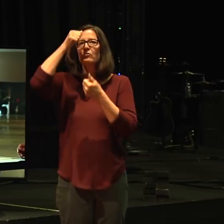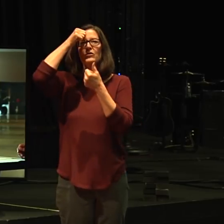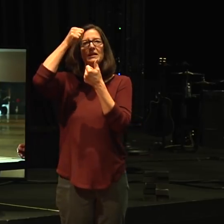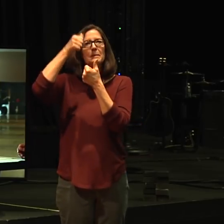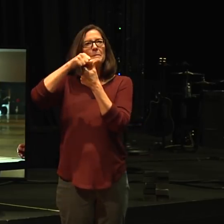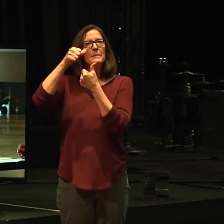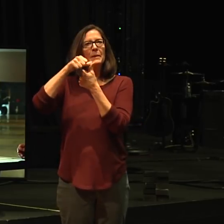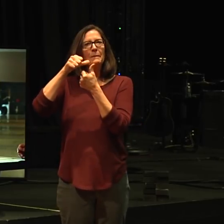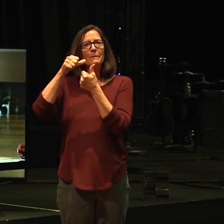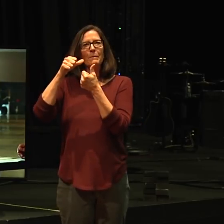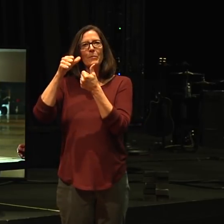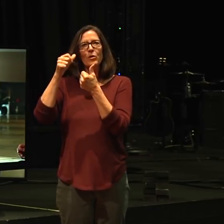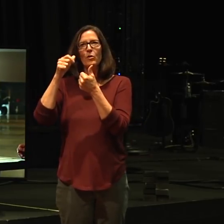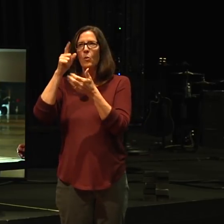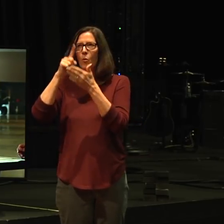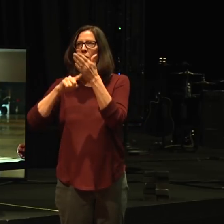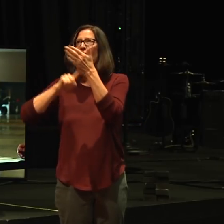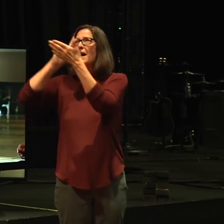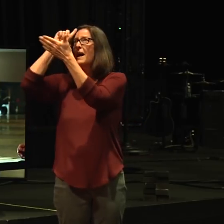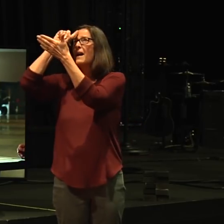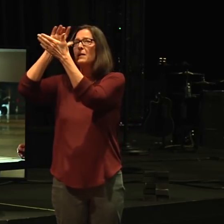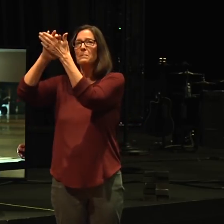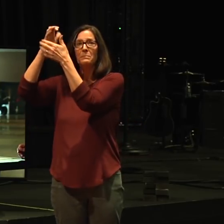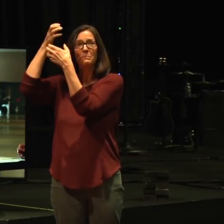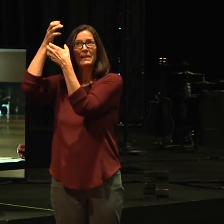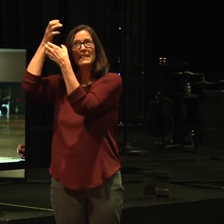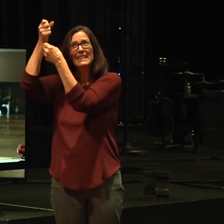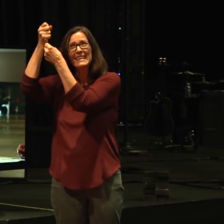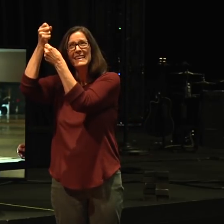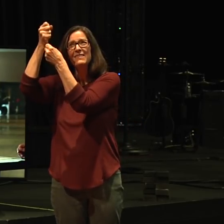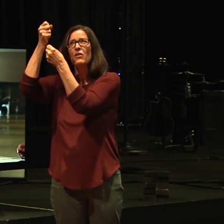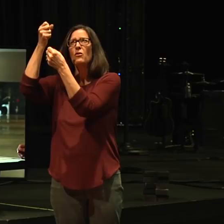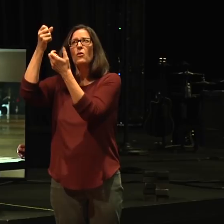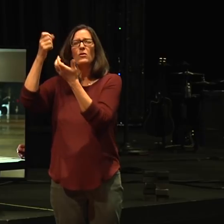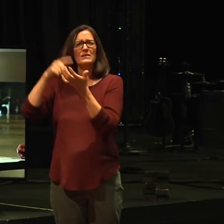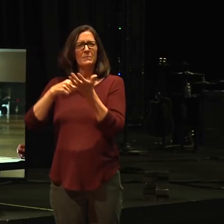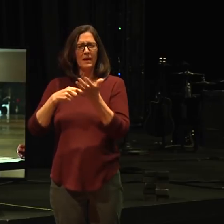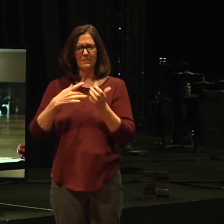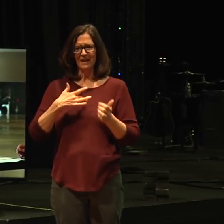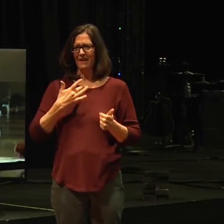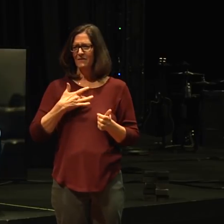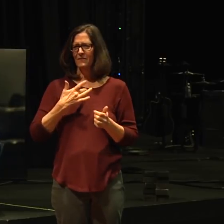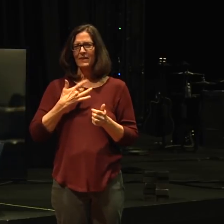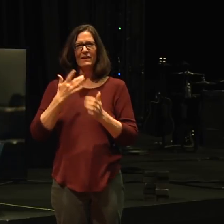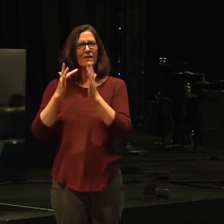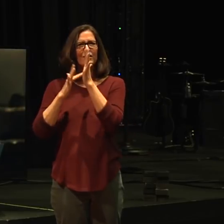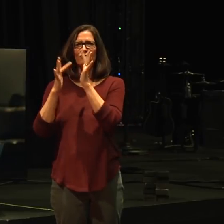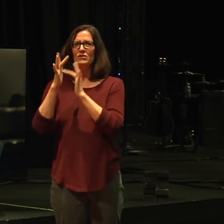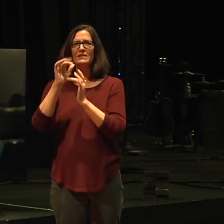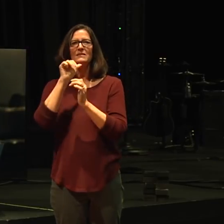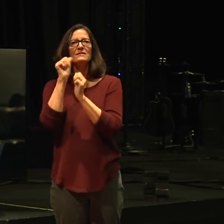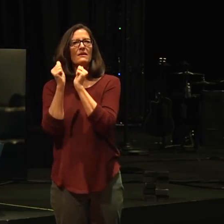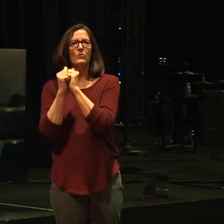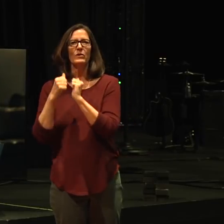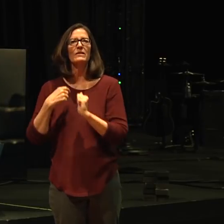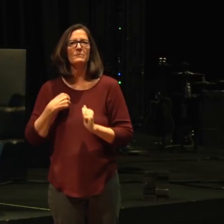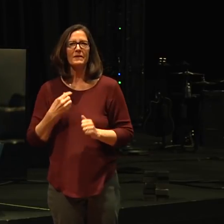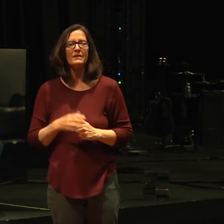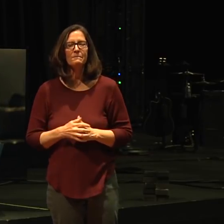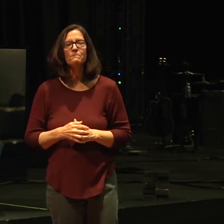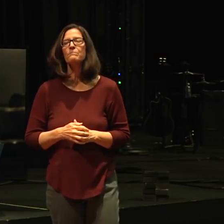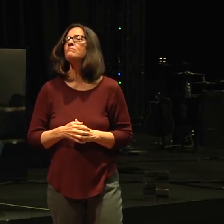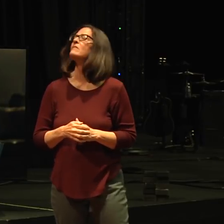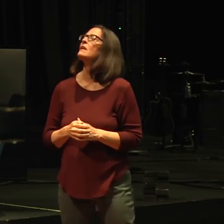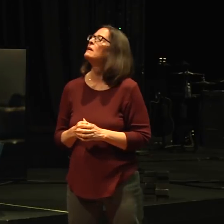remember the things that I believe, or I feel like he isn't there. All right. So how do you deal with it? What